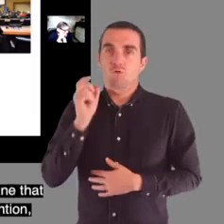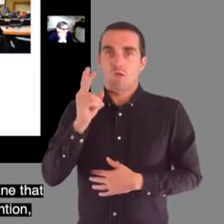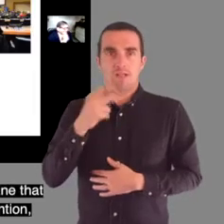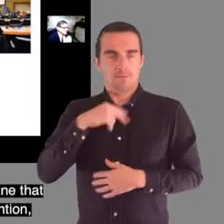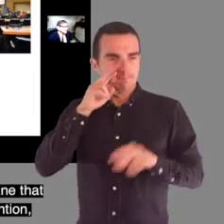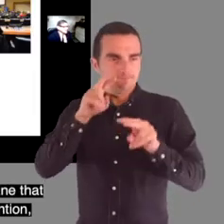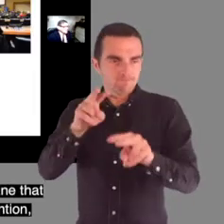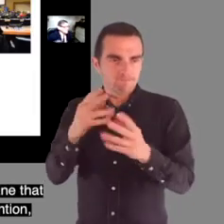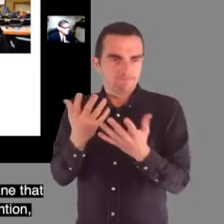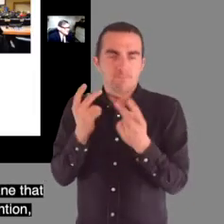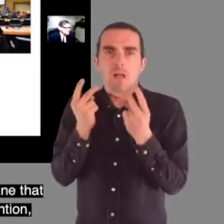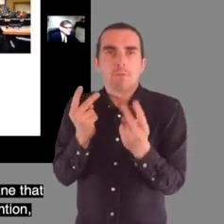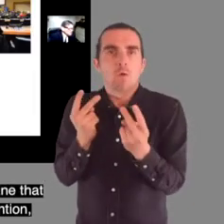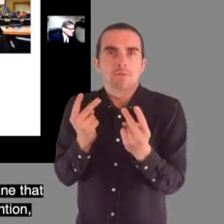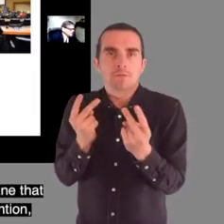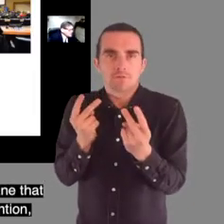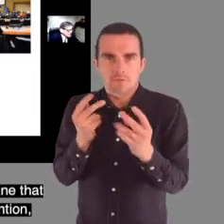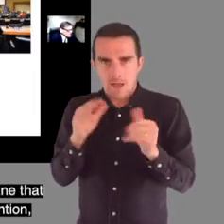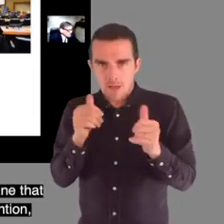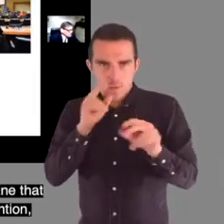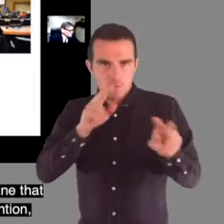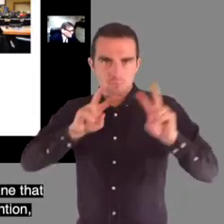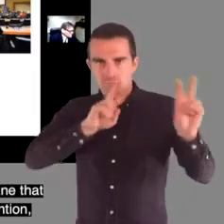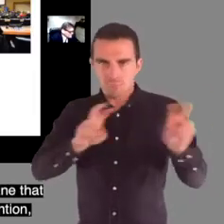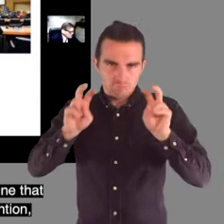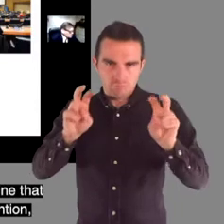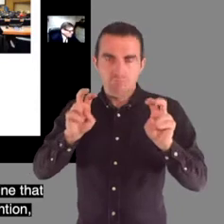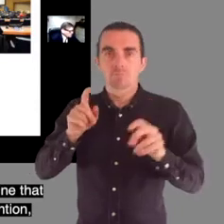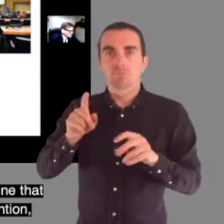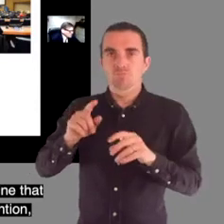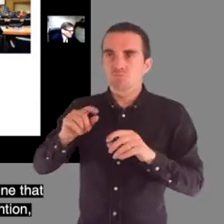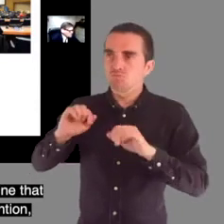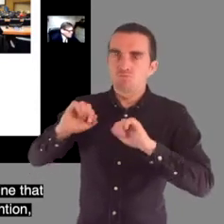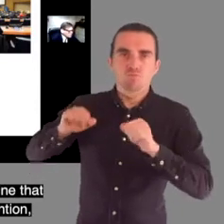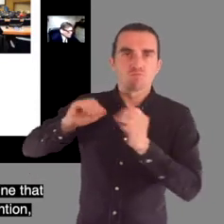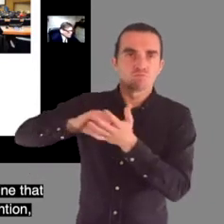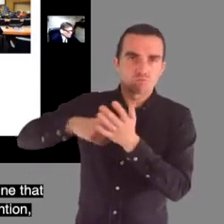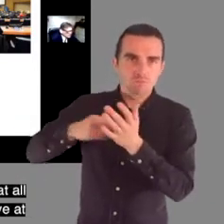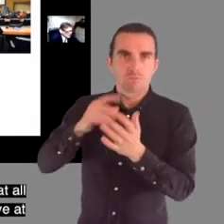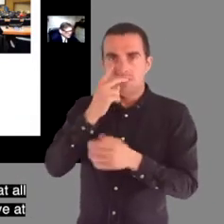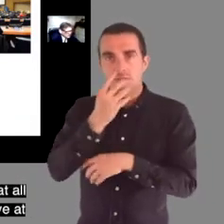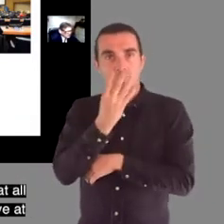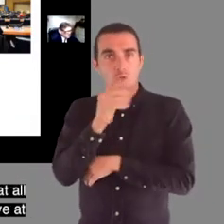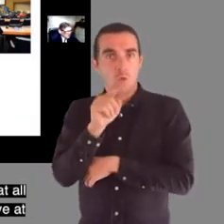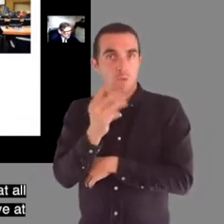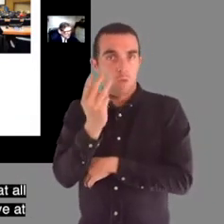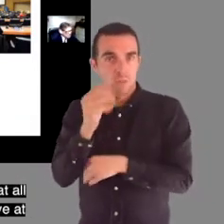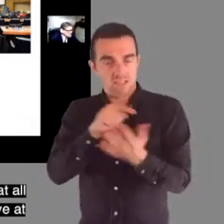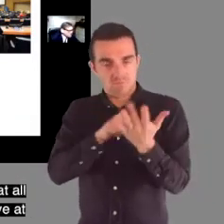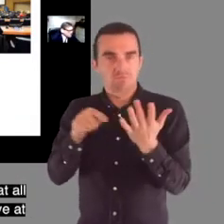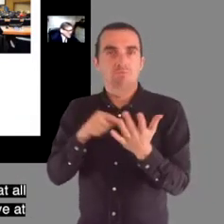Sessions. Okay, so just to underline that point, quoting from the convention 4.3, and this is something that